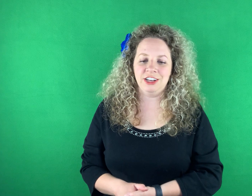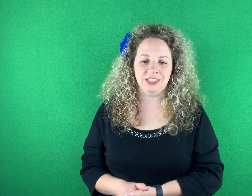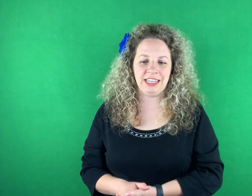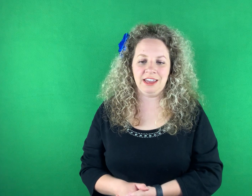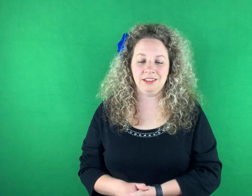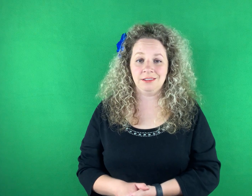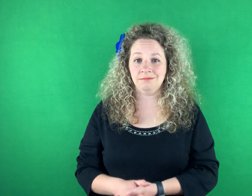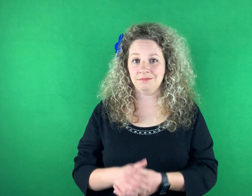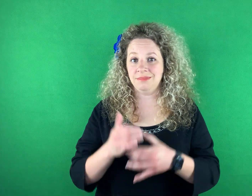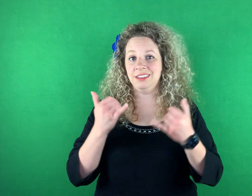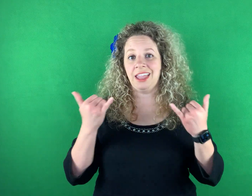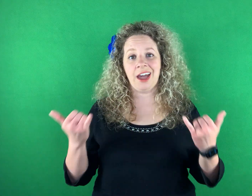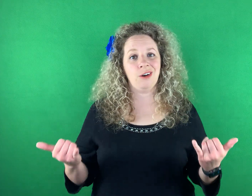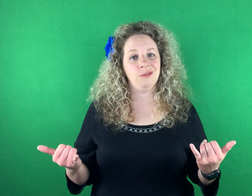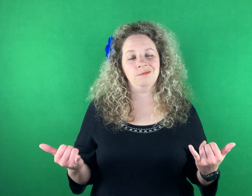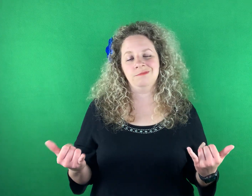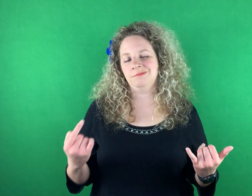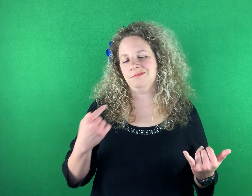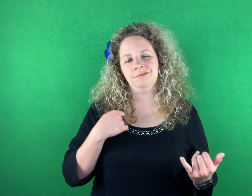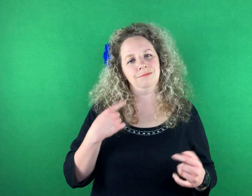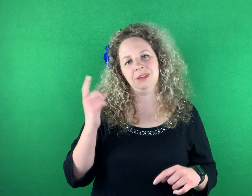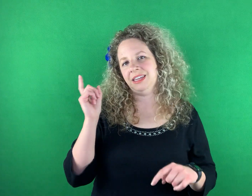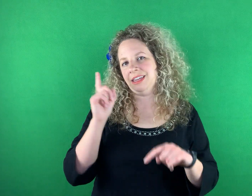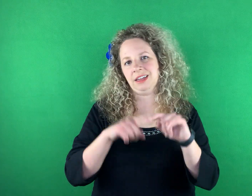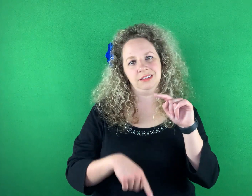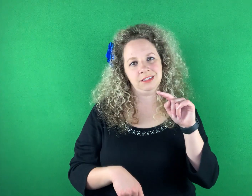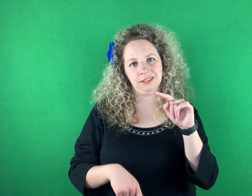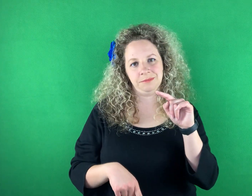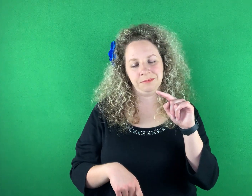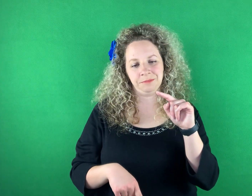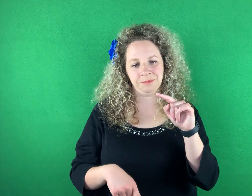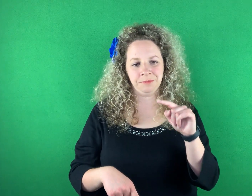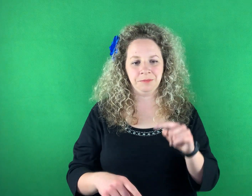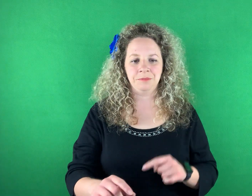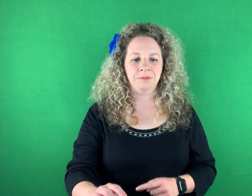just can't. Now, me can't.